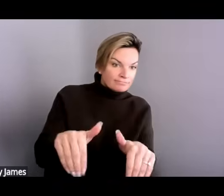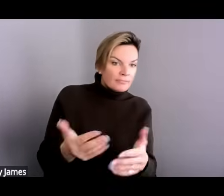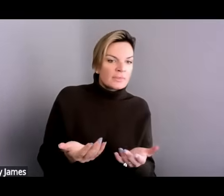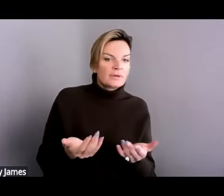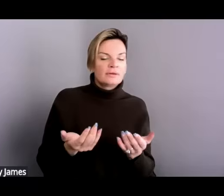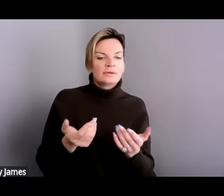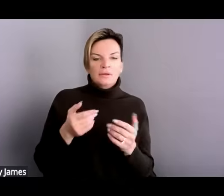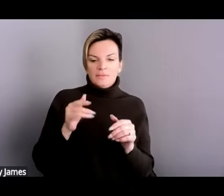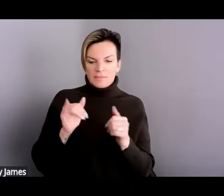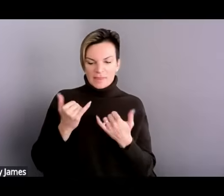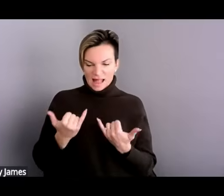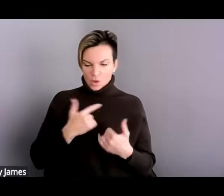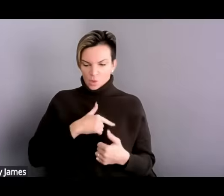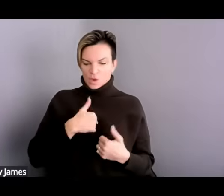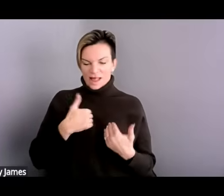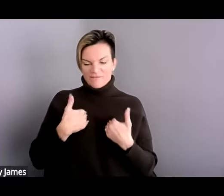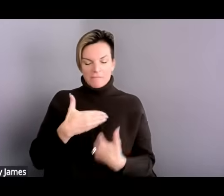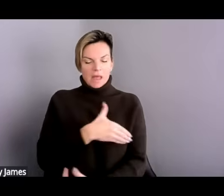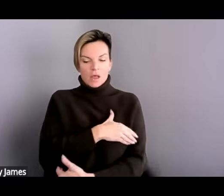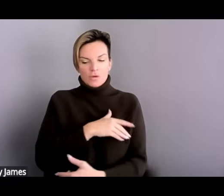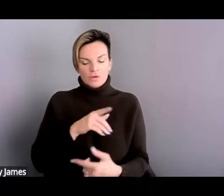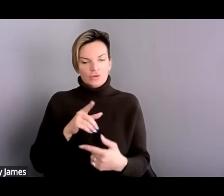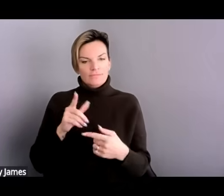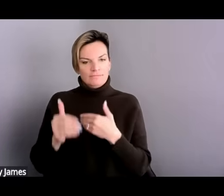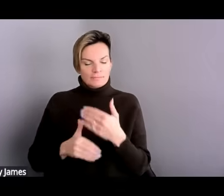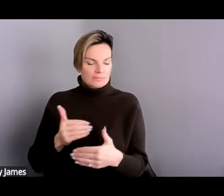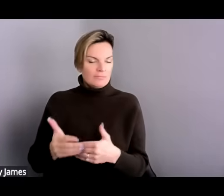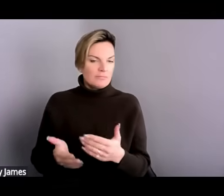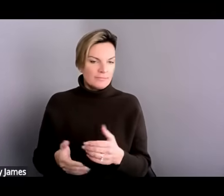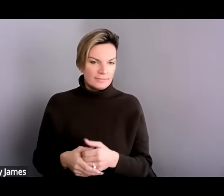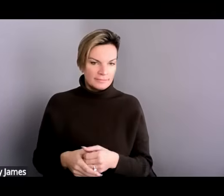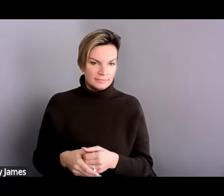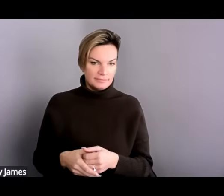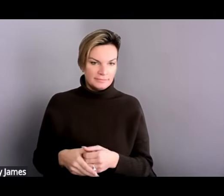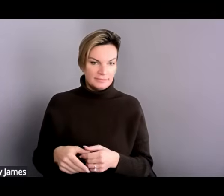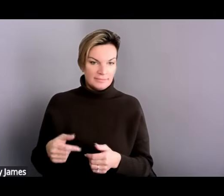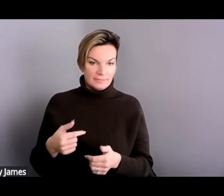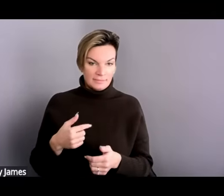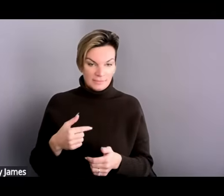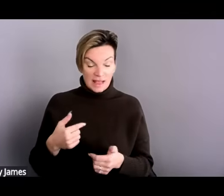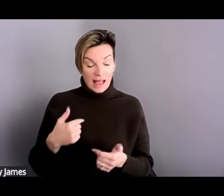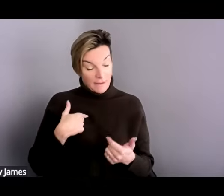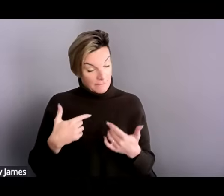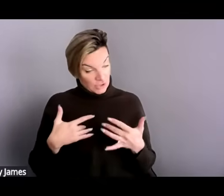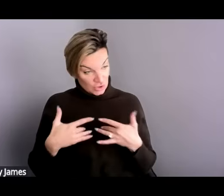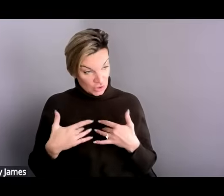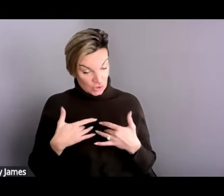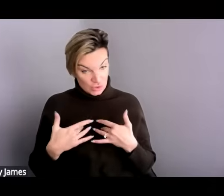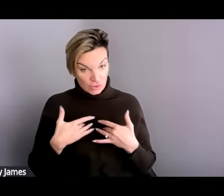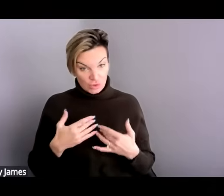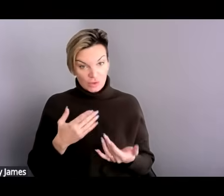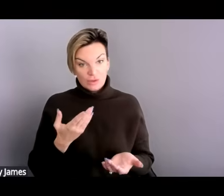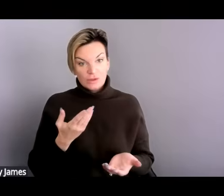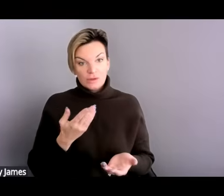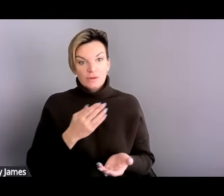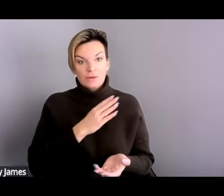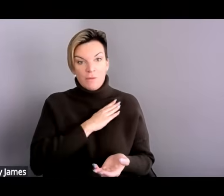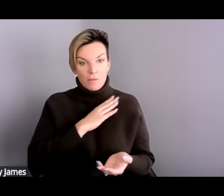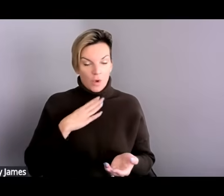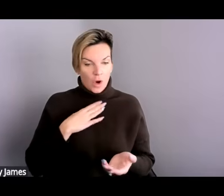The other side of this, though, is I have an issue with, I'm concerned that the board's hands would be tied with this a